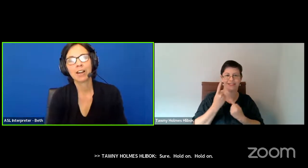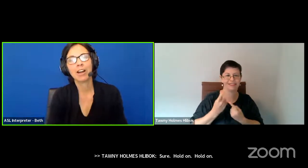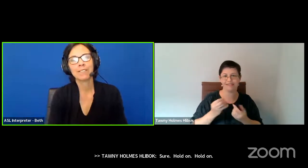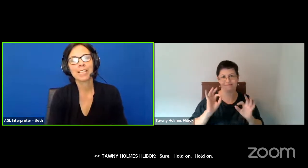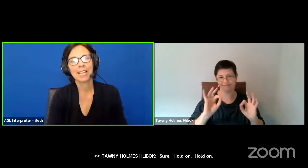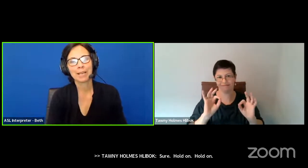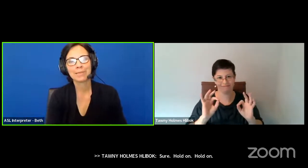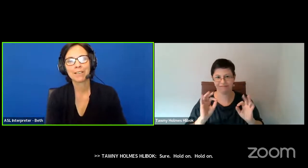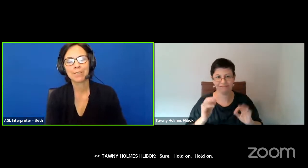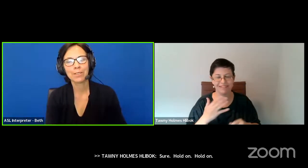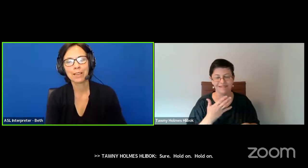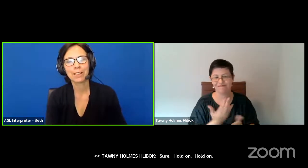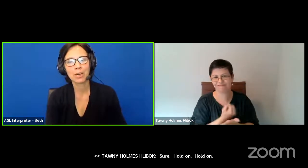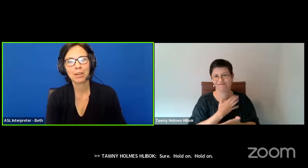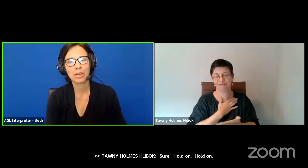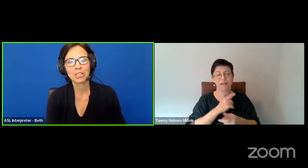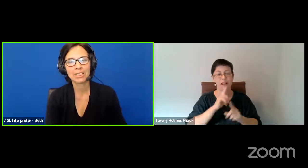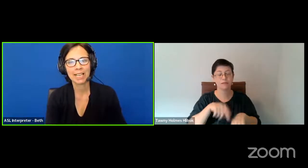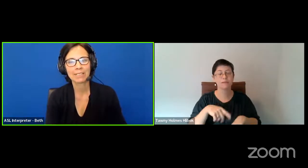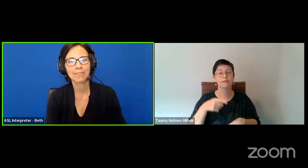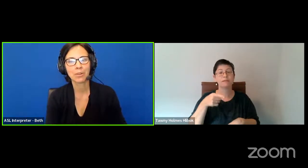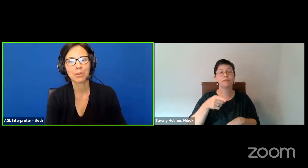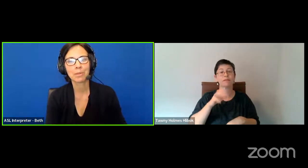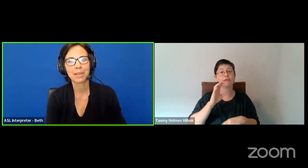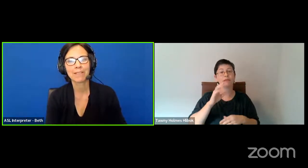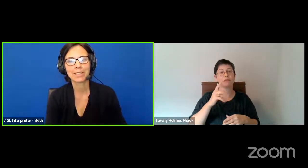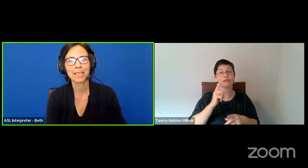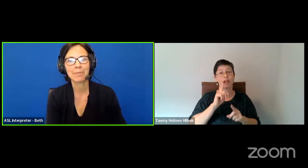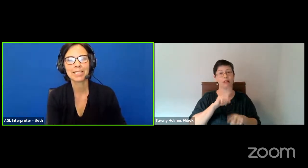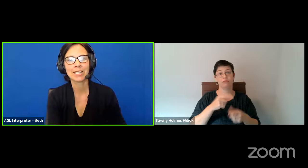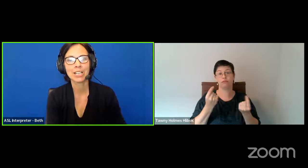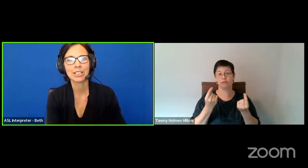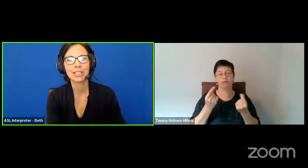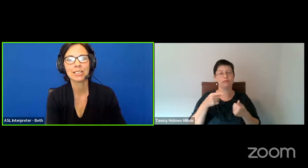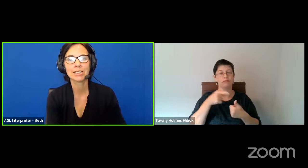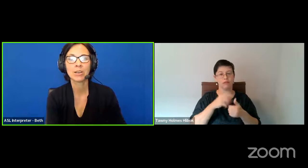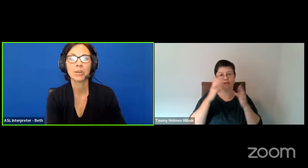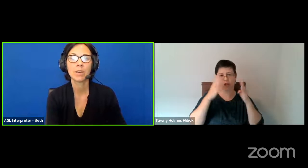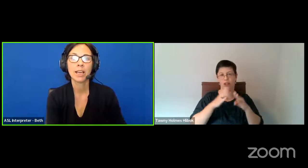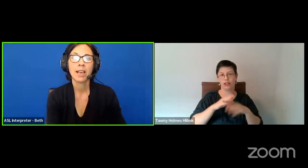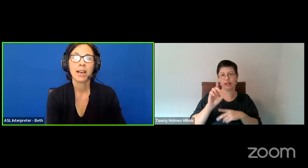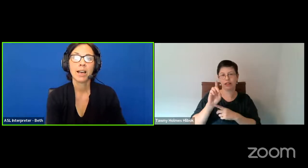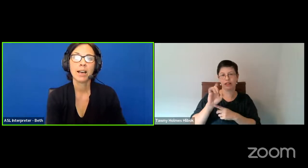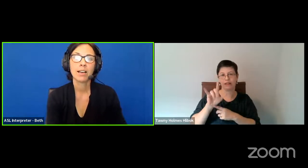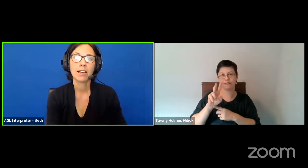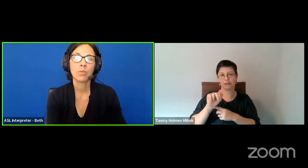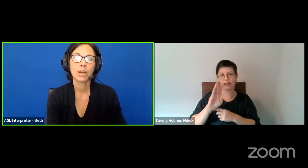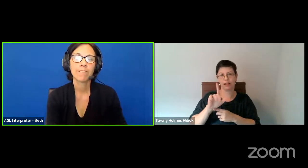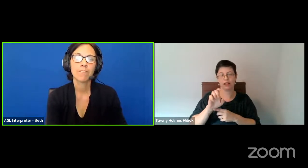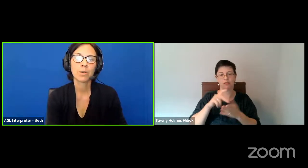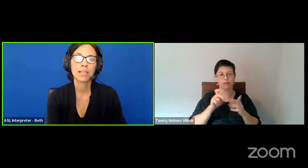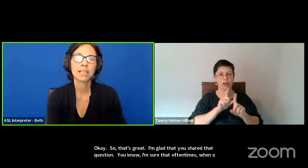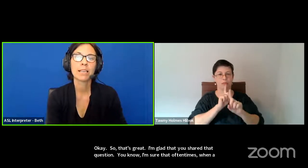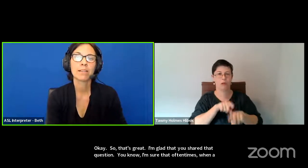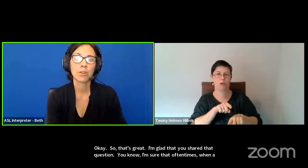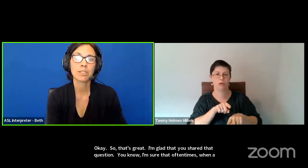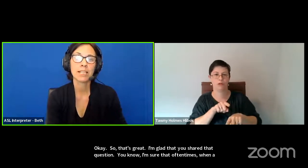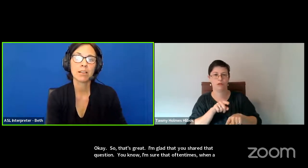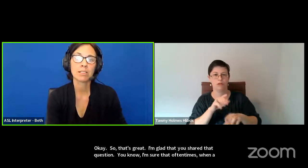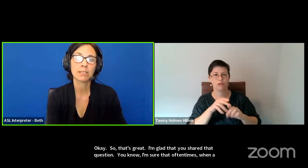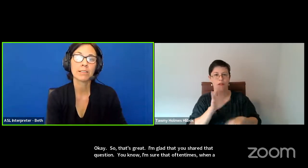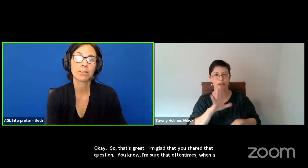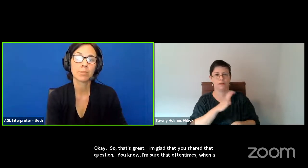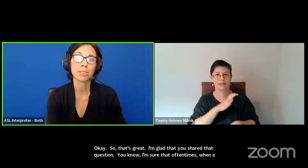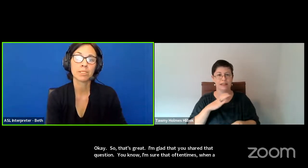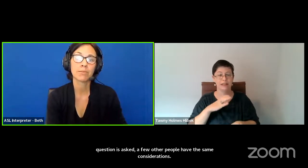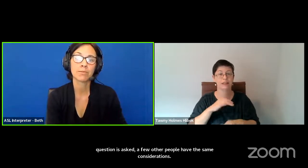sure that oftentimes when a question is asked, a few other people have the same considerations. So we are focusing